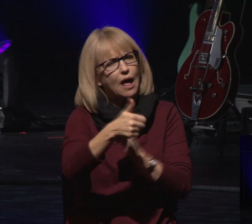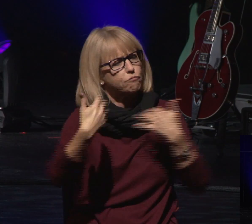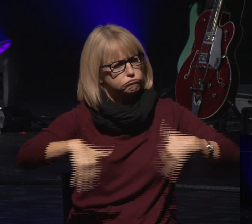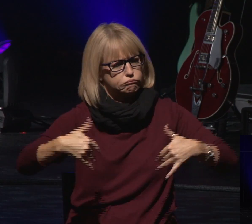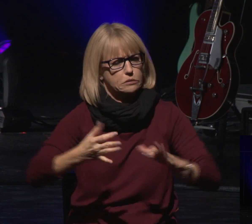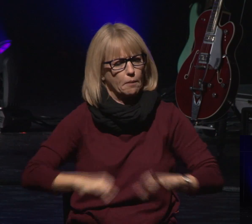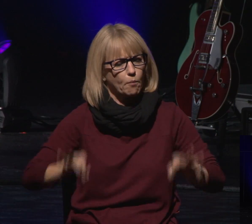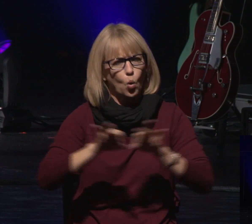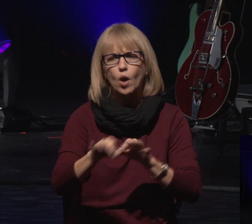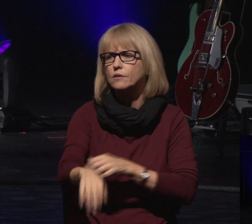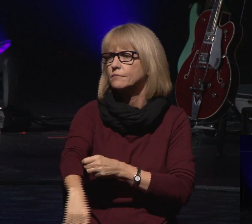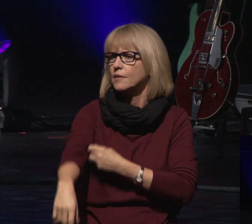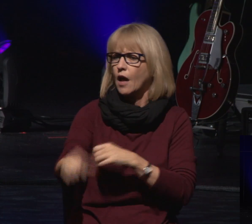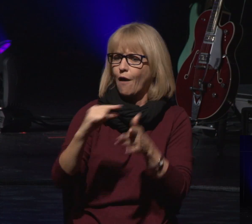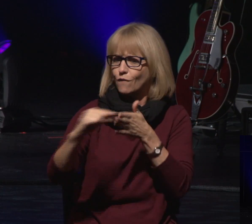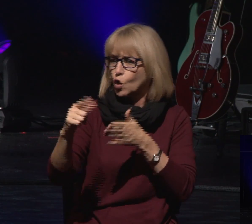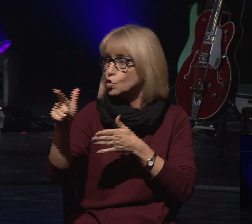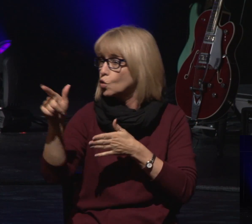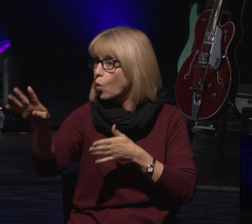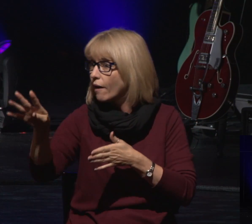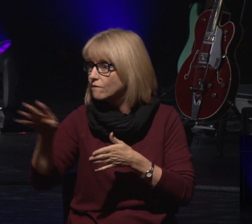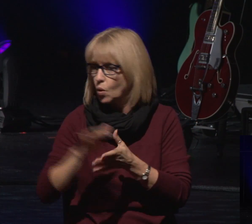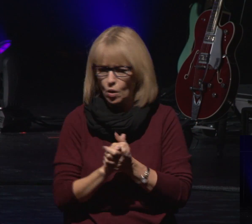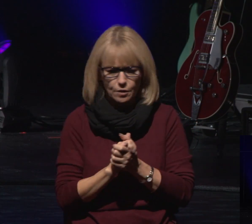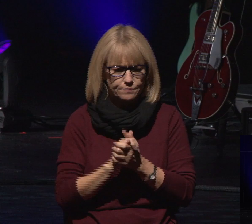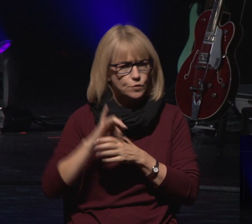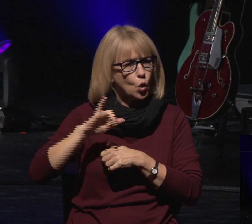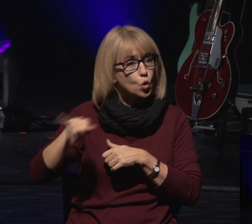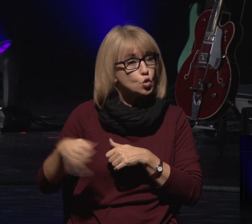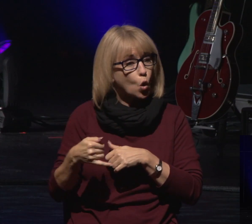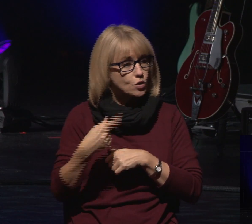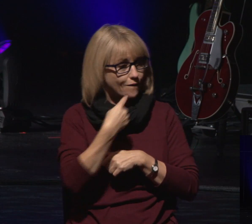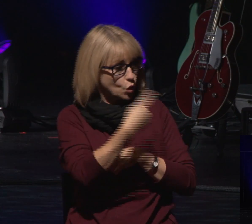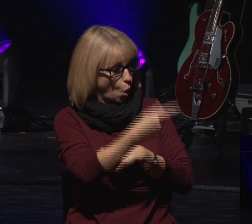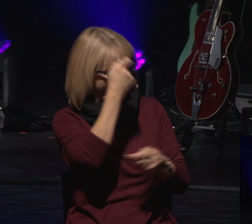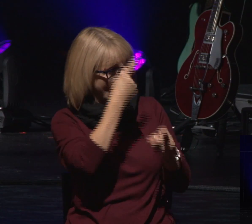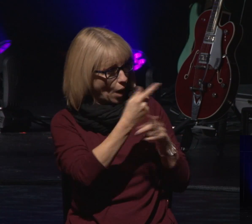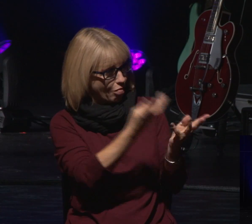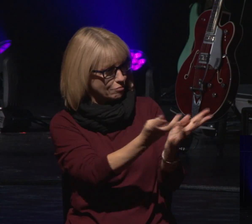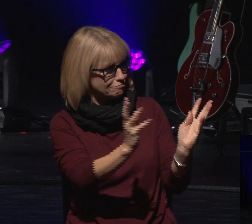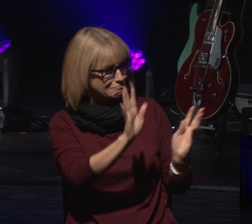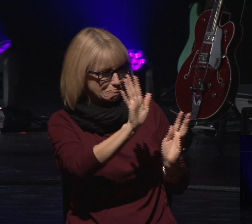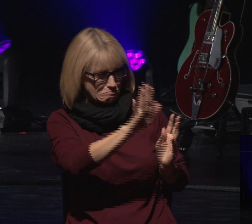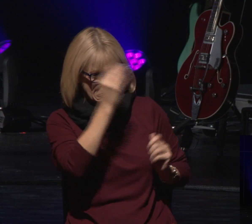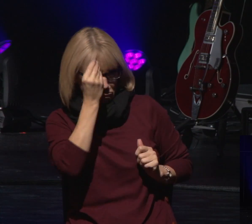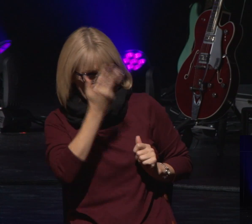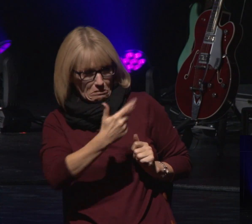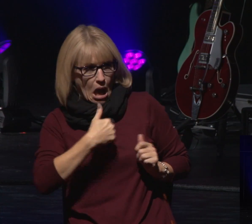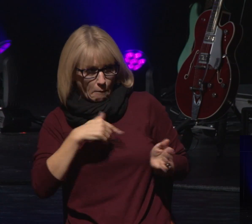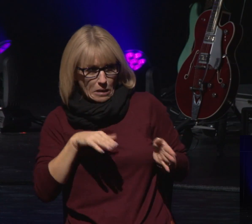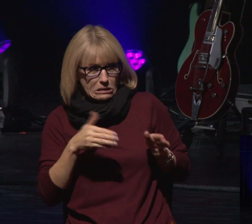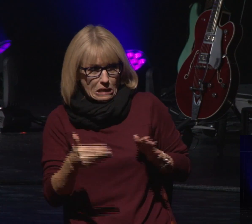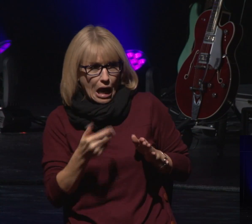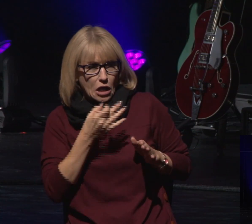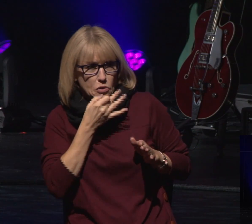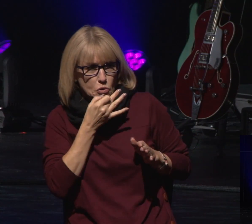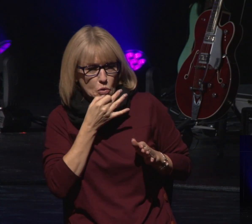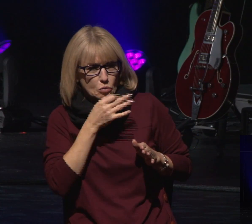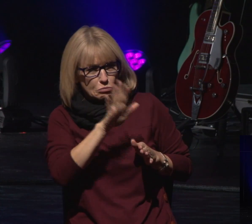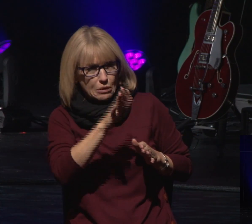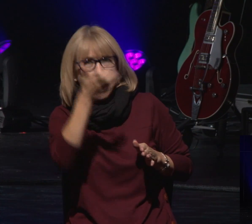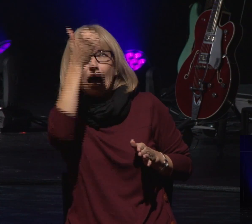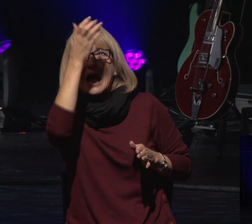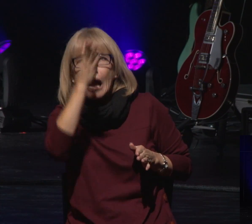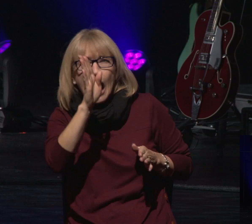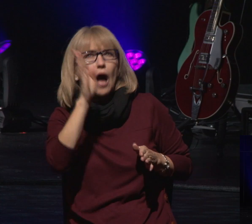wraps up his life. Down in verse 24, then Joseph said to his brothers, I am about to die, but God will surely come to